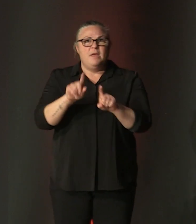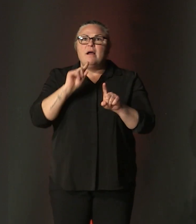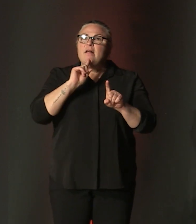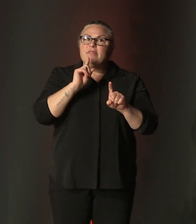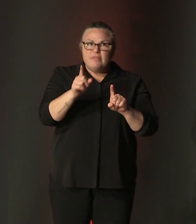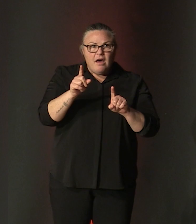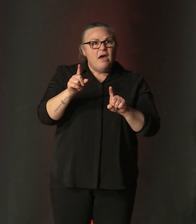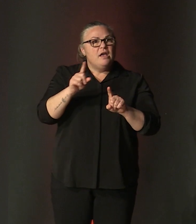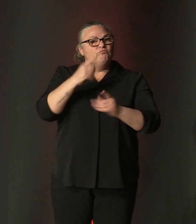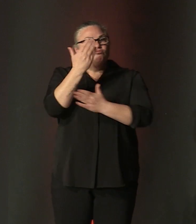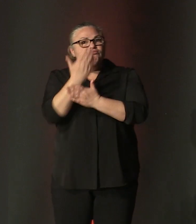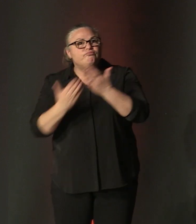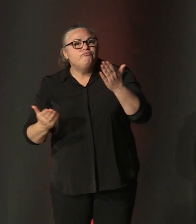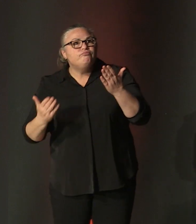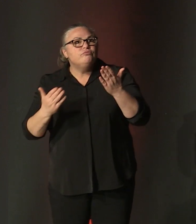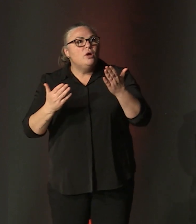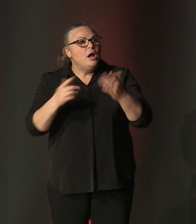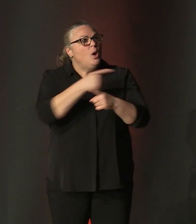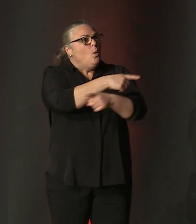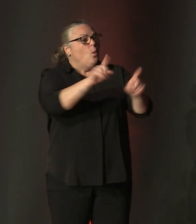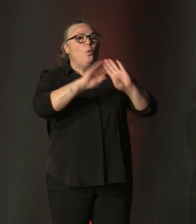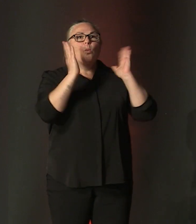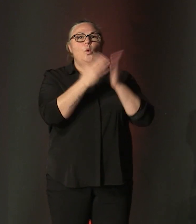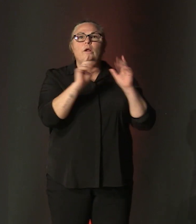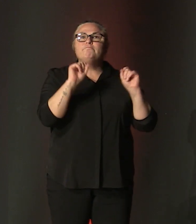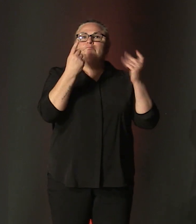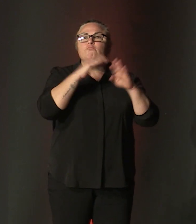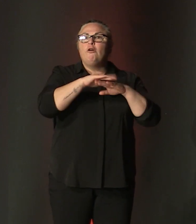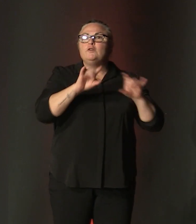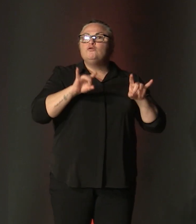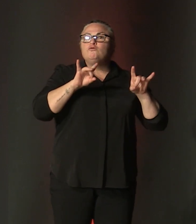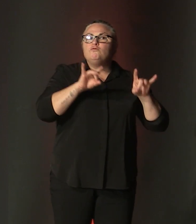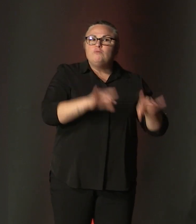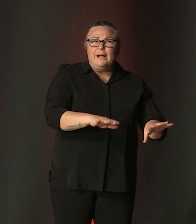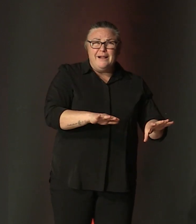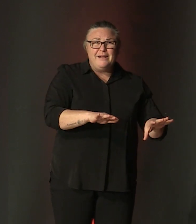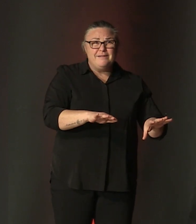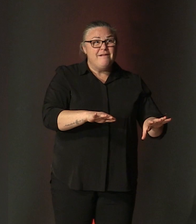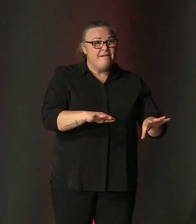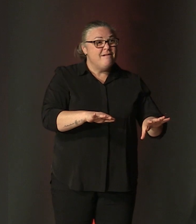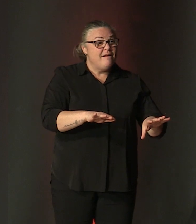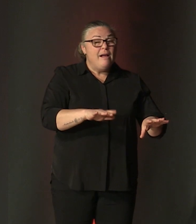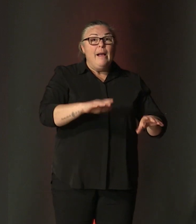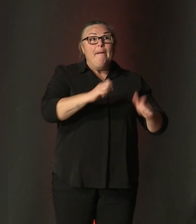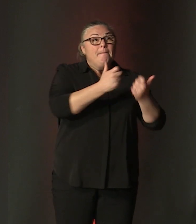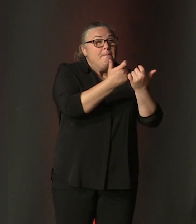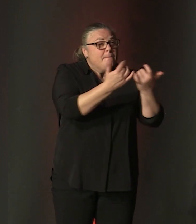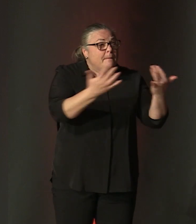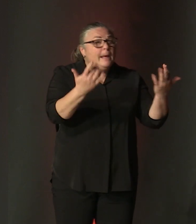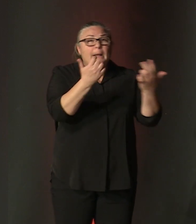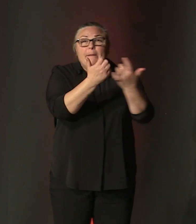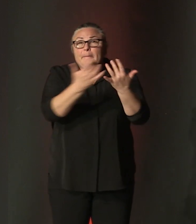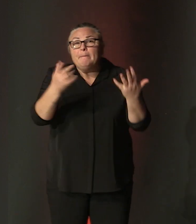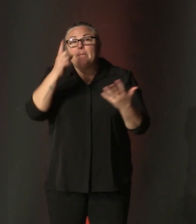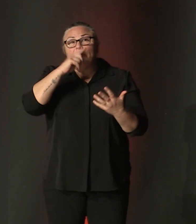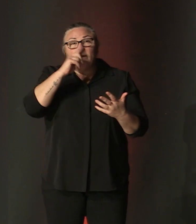world's understanding of Australia and the hundreds of people, nations,